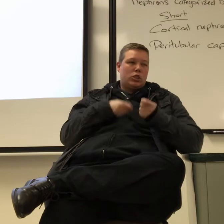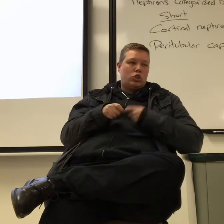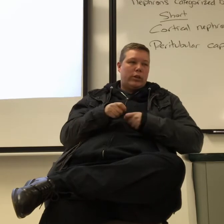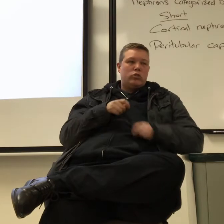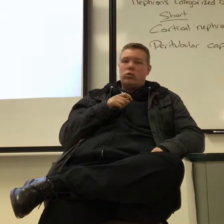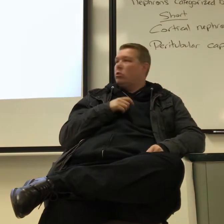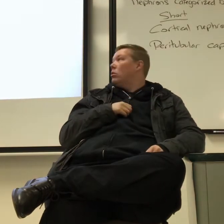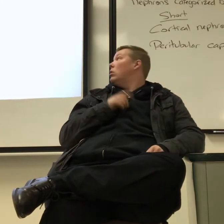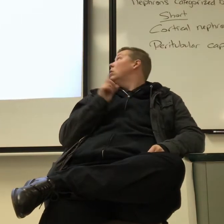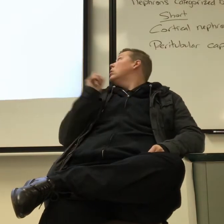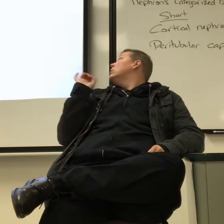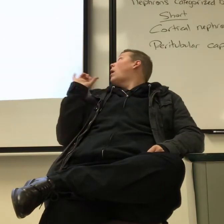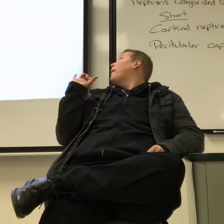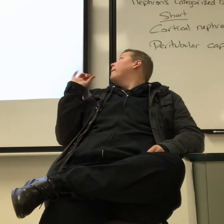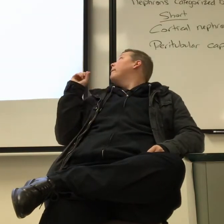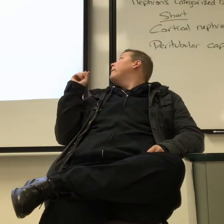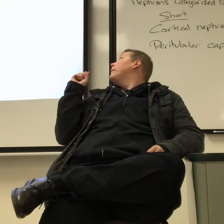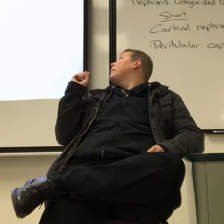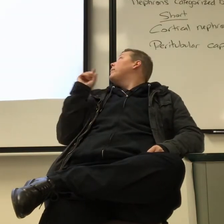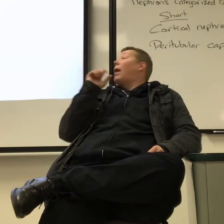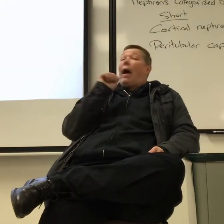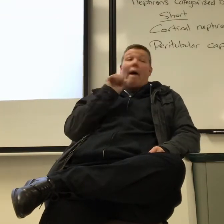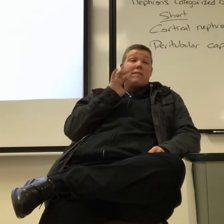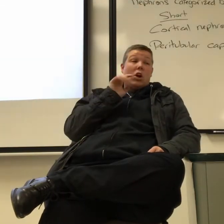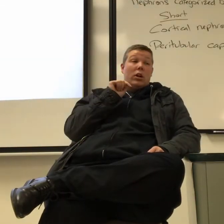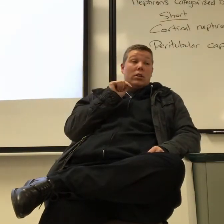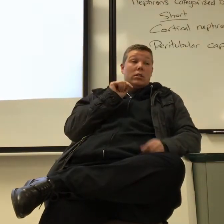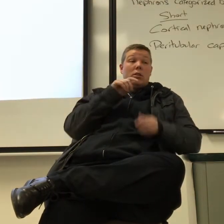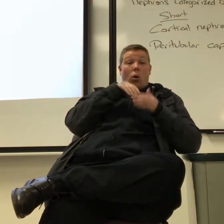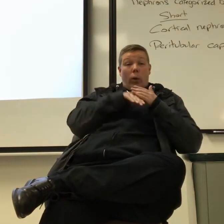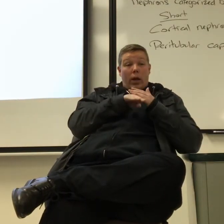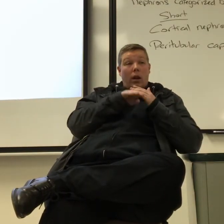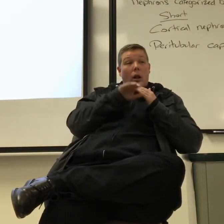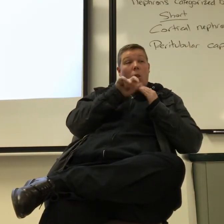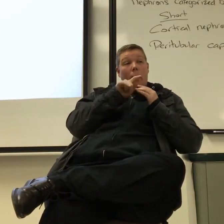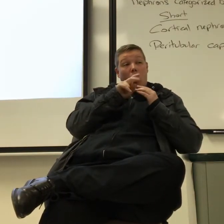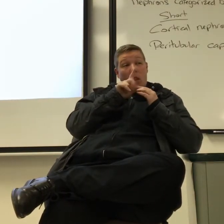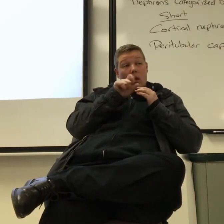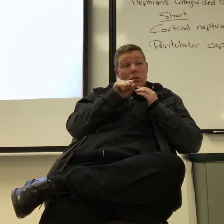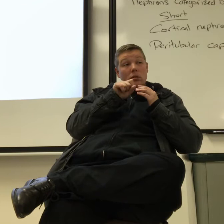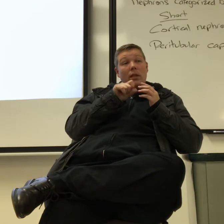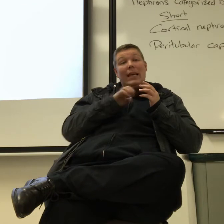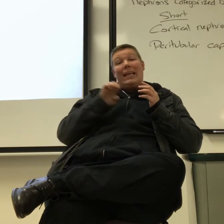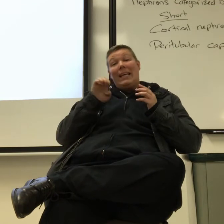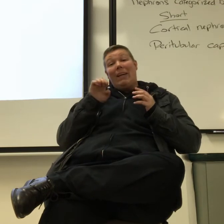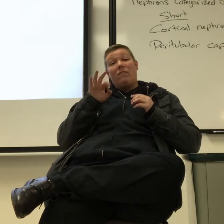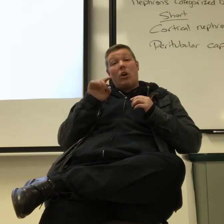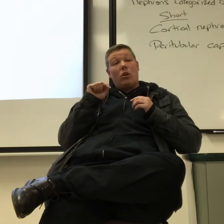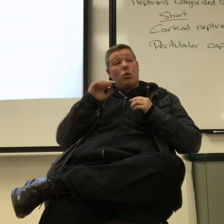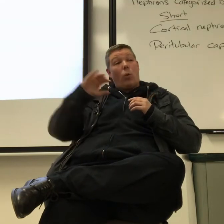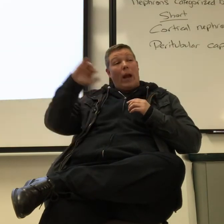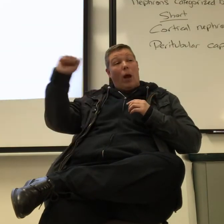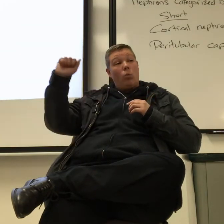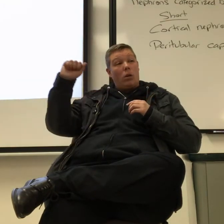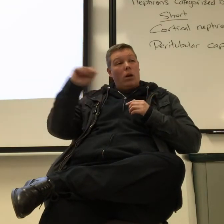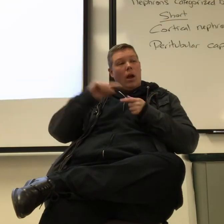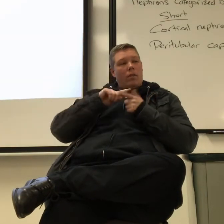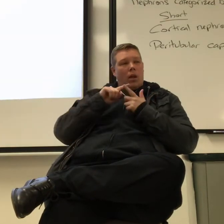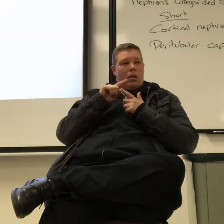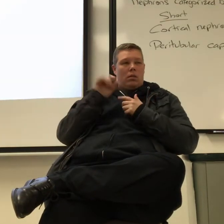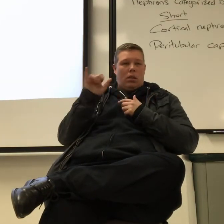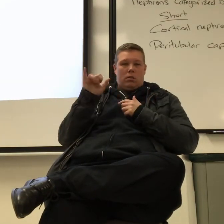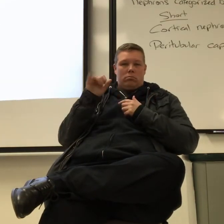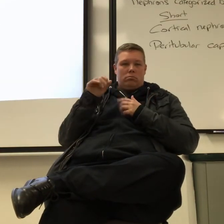here. Afferent arterial going in, glomerulus, efferent arterial going out to paratubular capillary. It changes